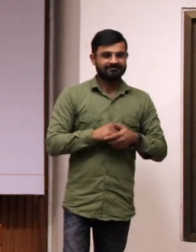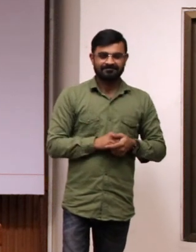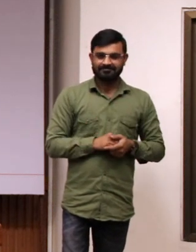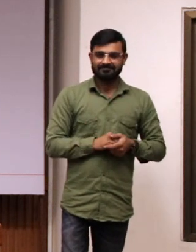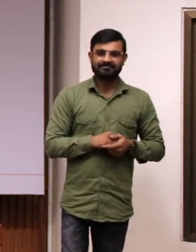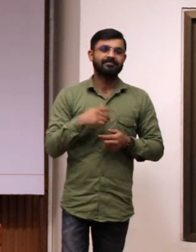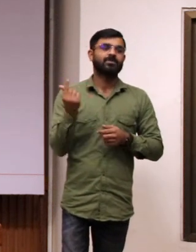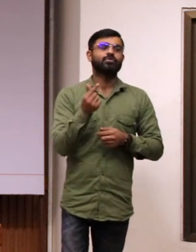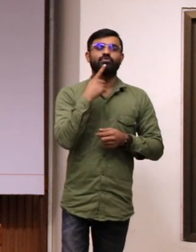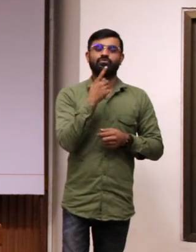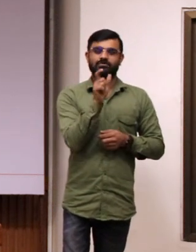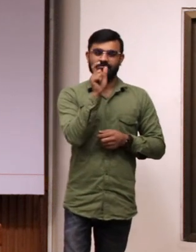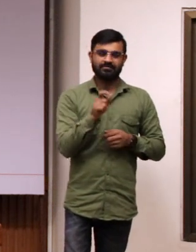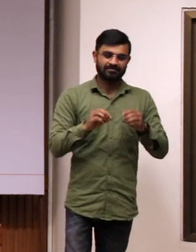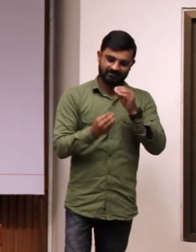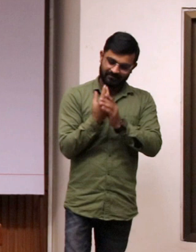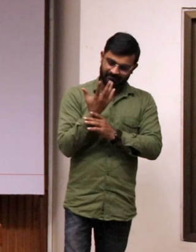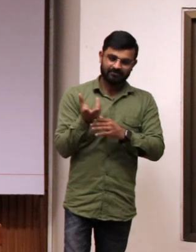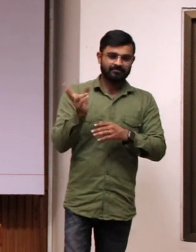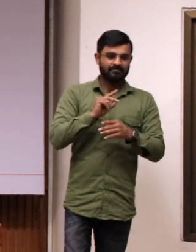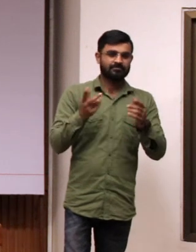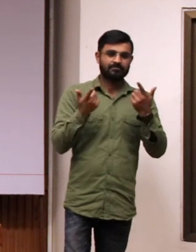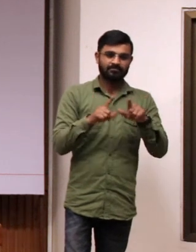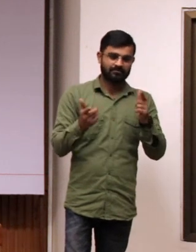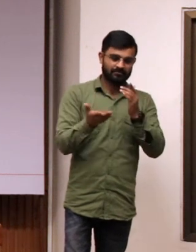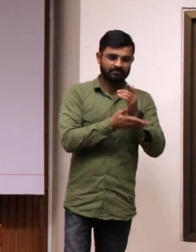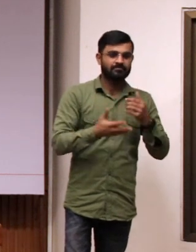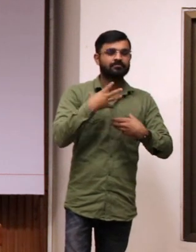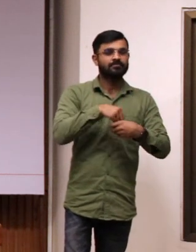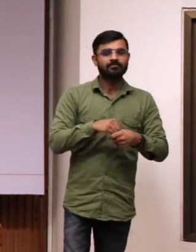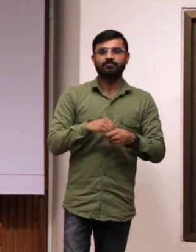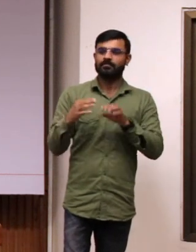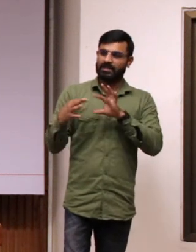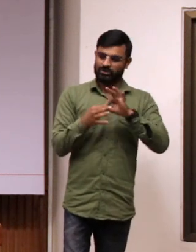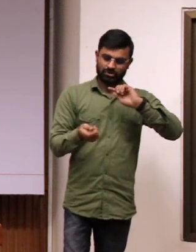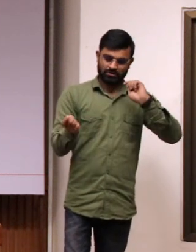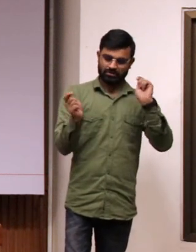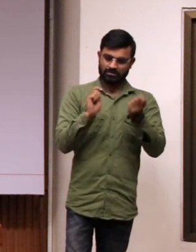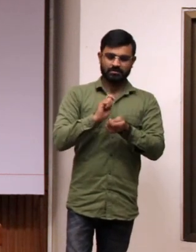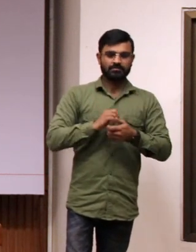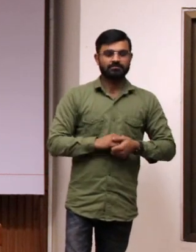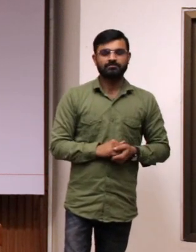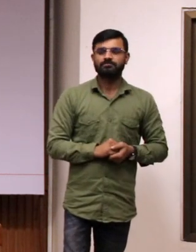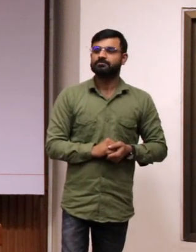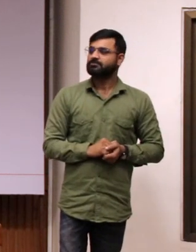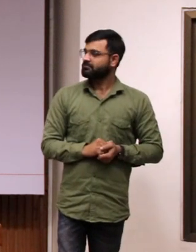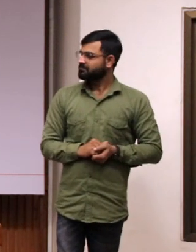we use the terms forestation, plantation, afforestation very interchangeably. Like, you know,